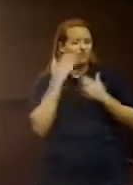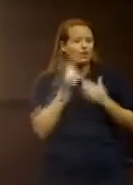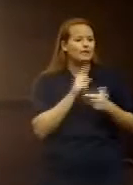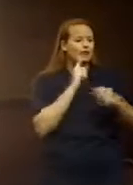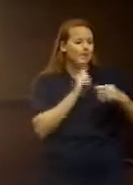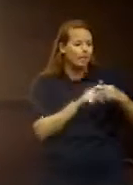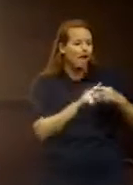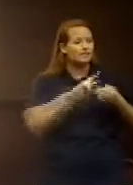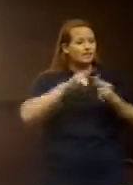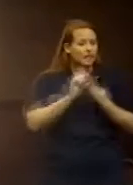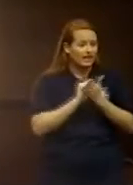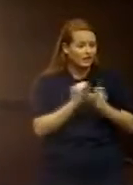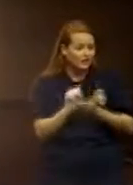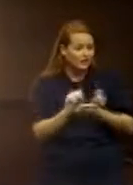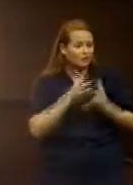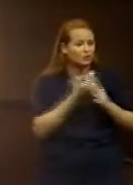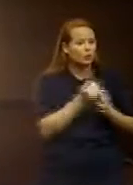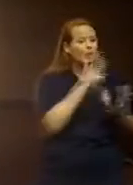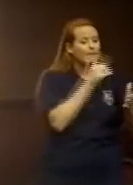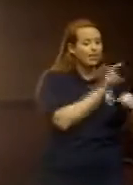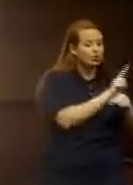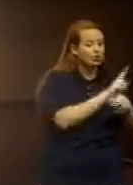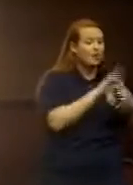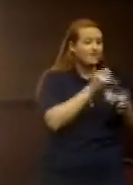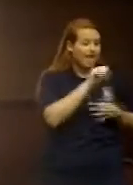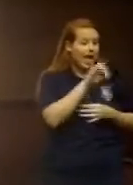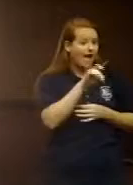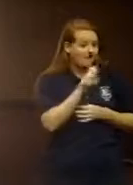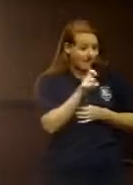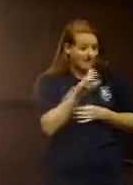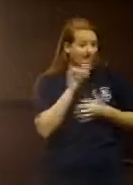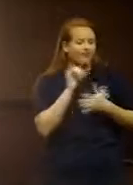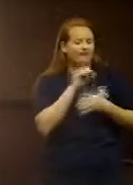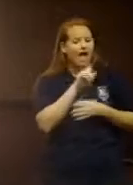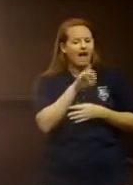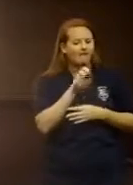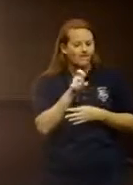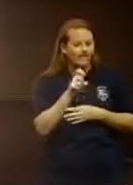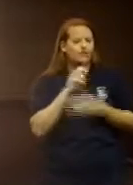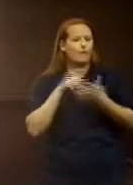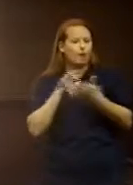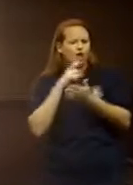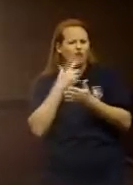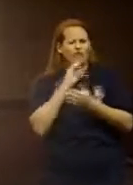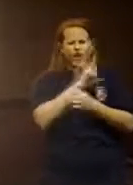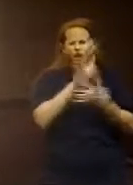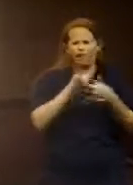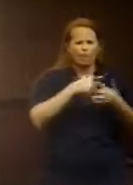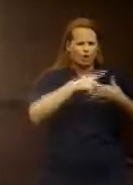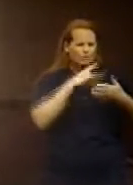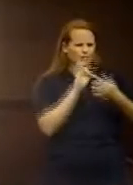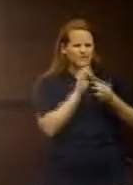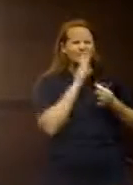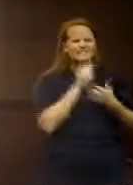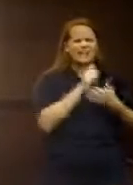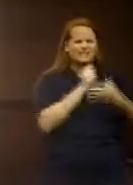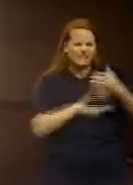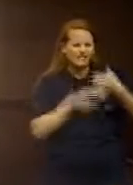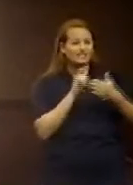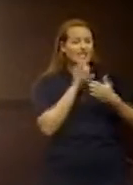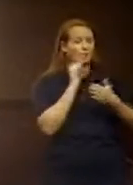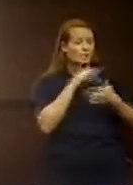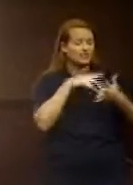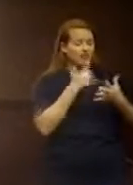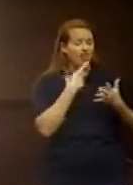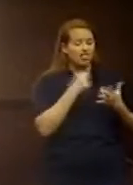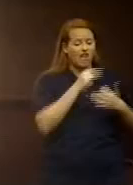positive relationship between the mother's use of affix markers. Affix markers are all those prefixes and suffixes that we study